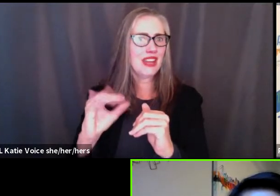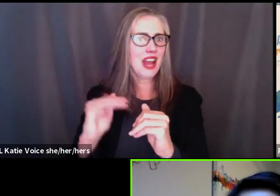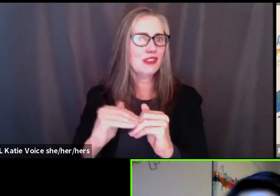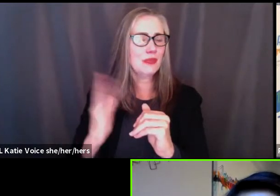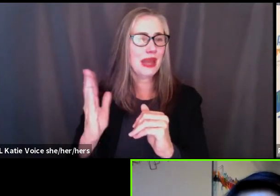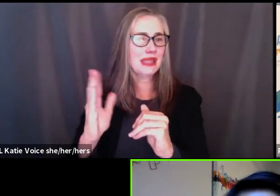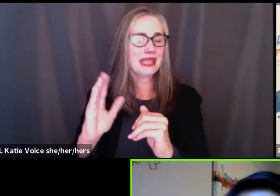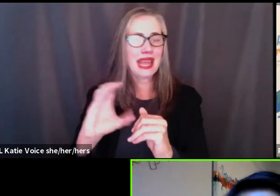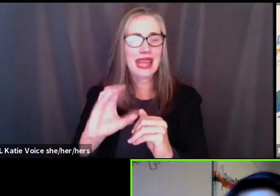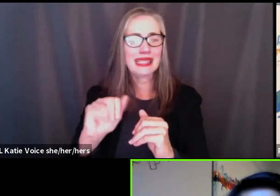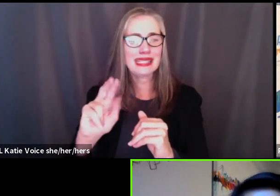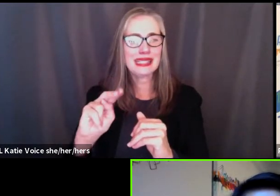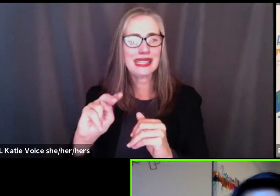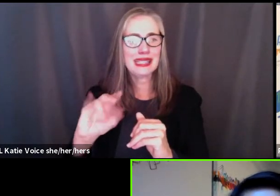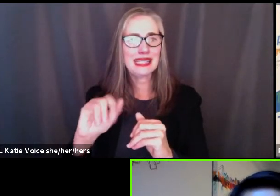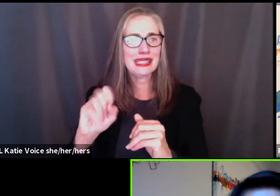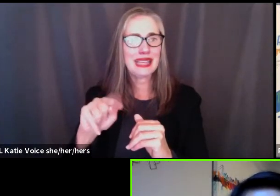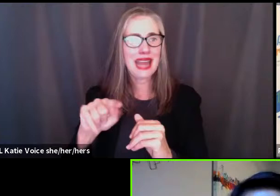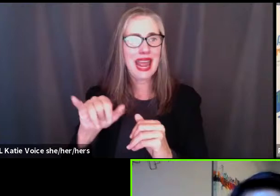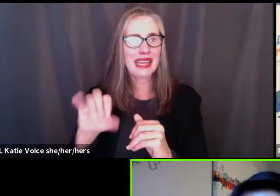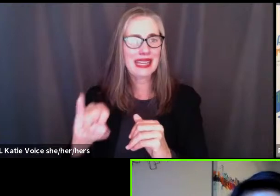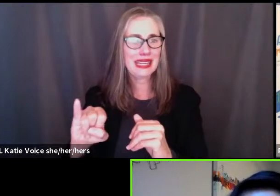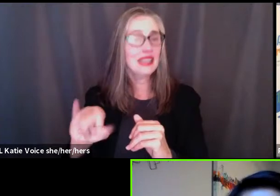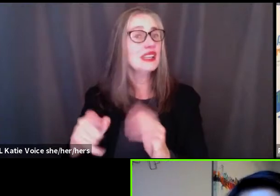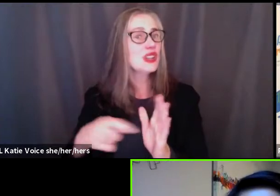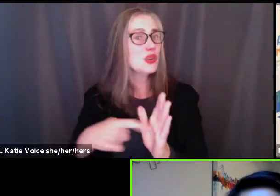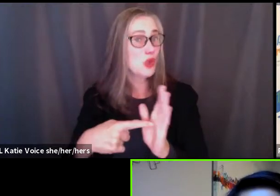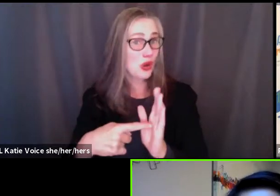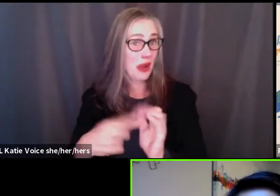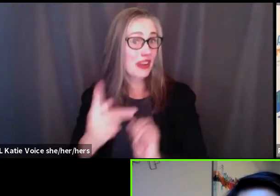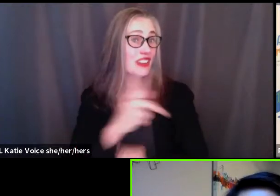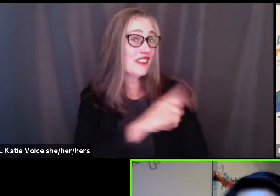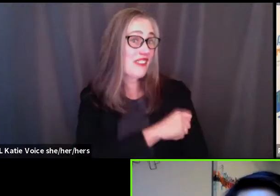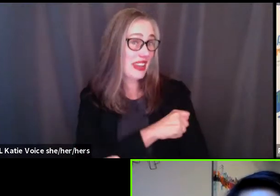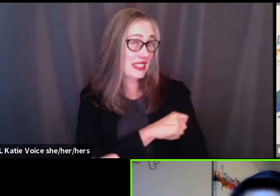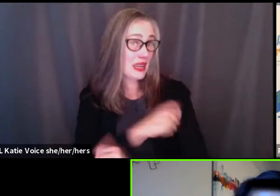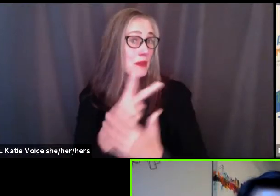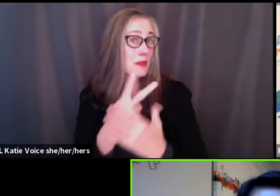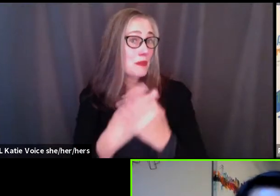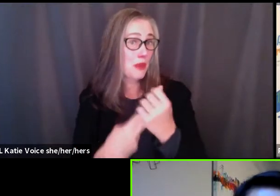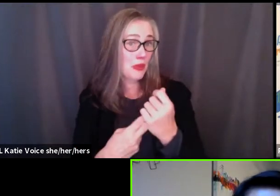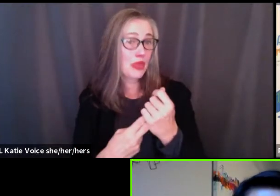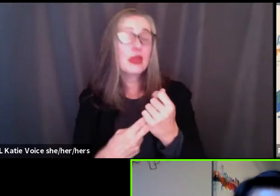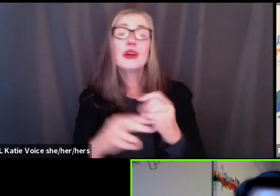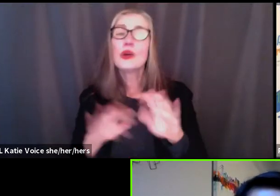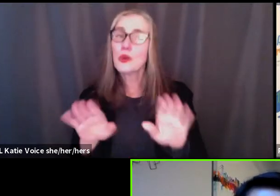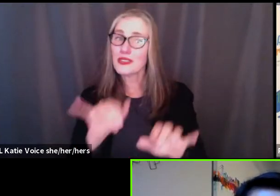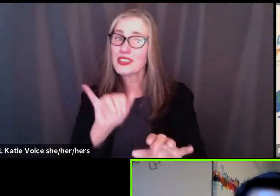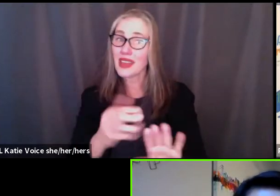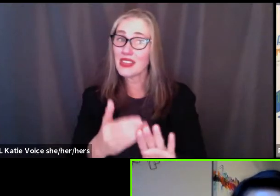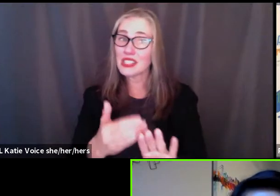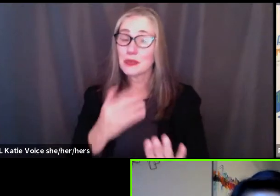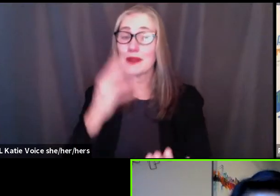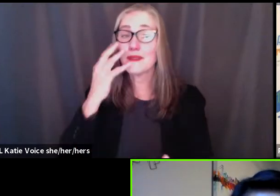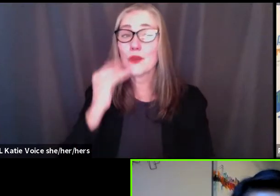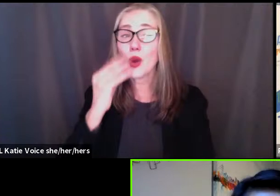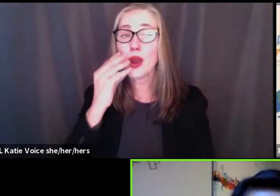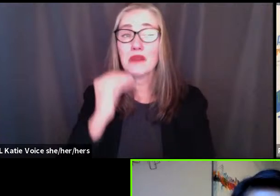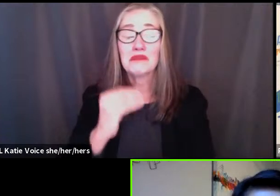Cincinnati, and that was also required vaccination. So we have done something like this before, and it went